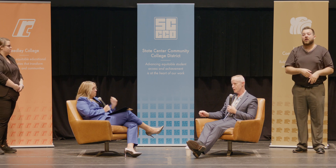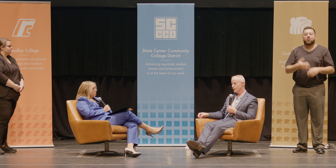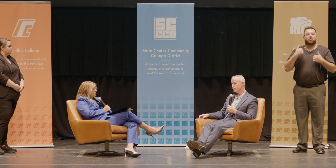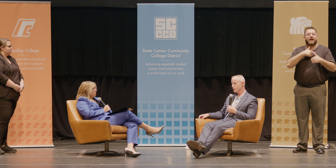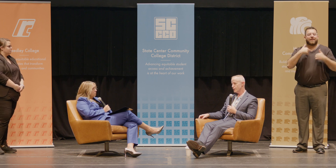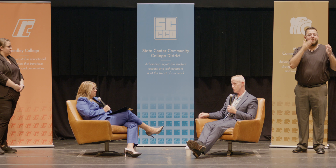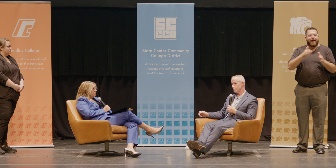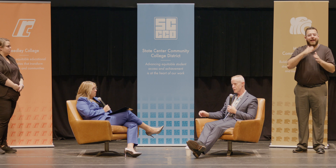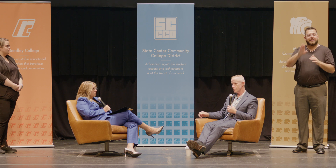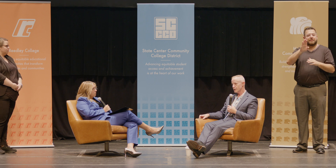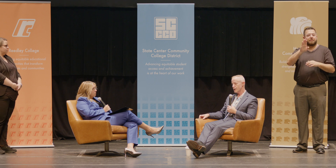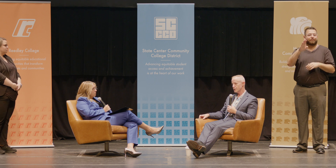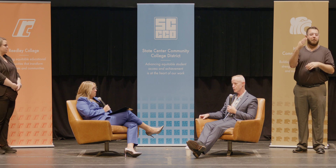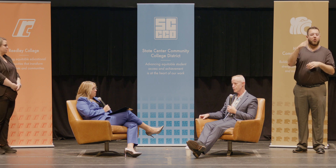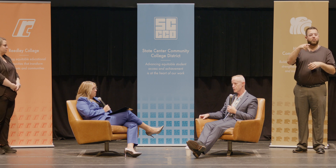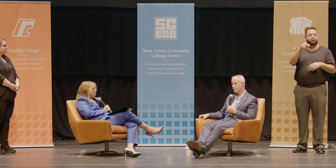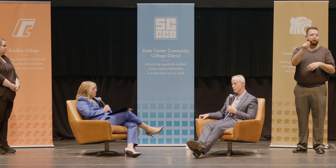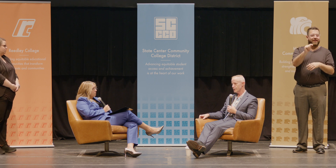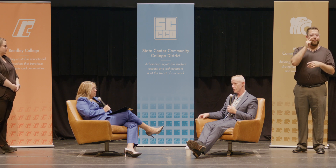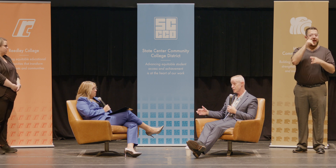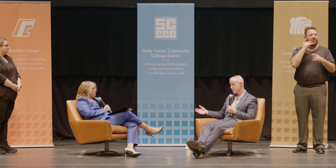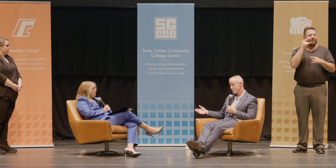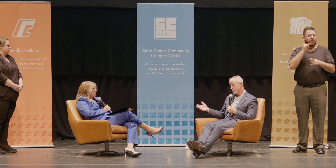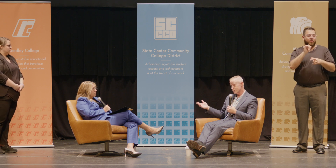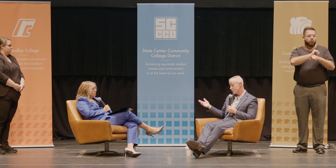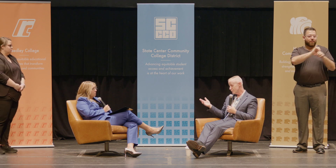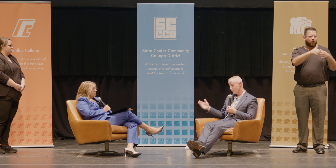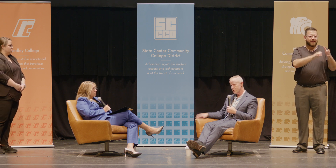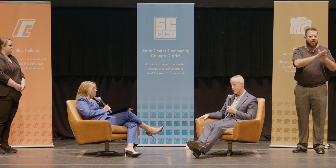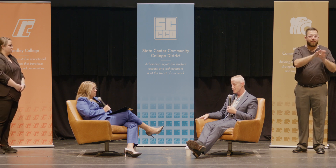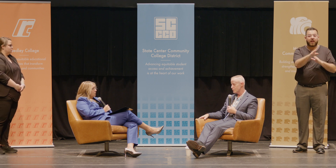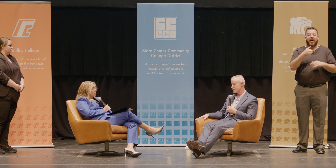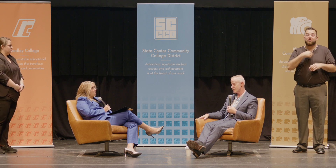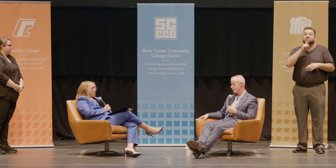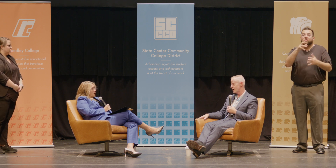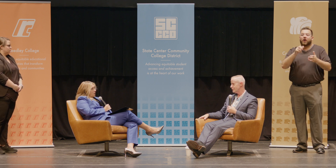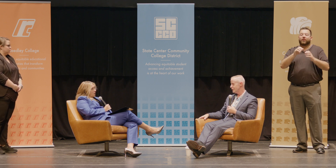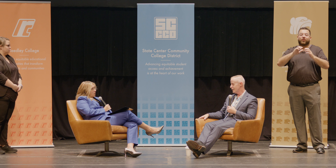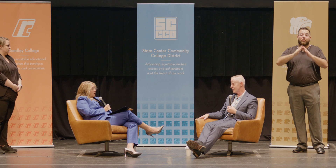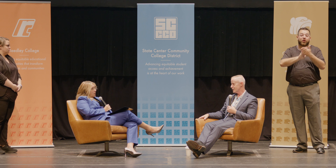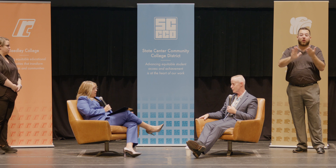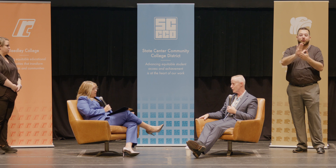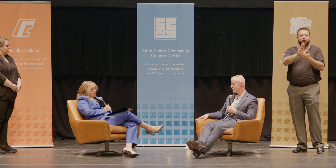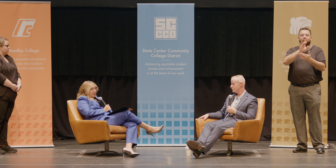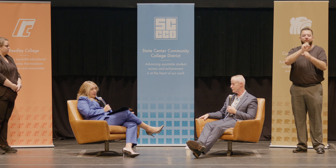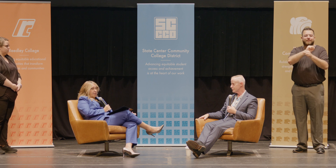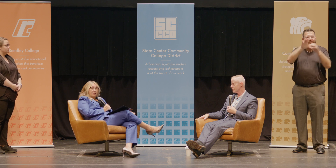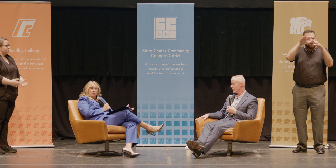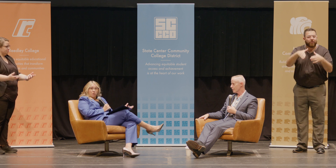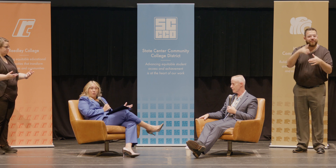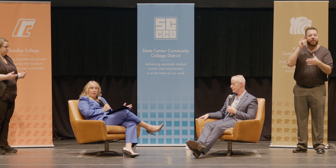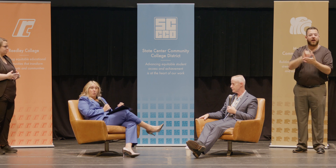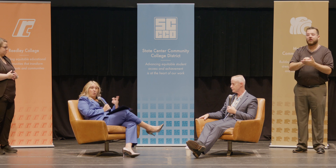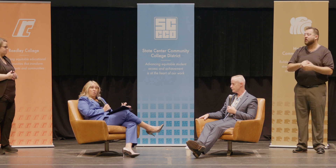for the state of California to better do economic and workforce development. I really want the colleges to be the center of that. I think that's important. I